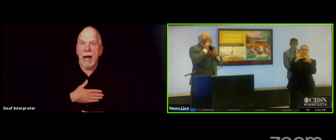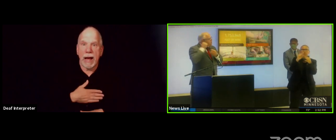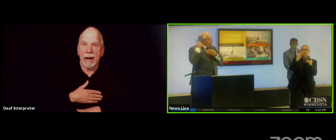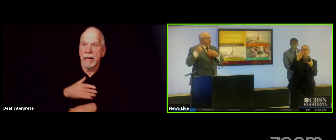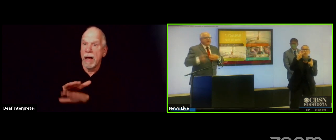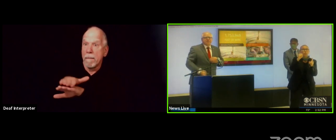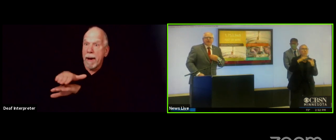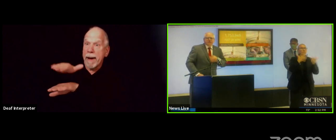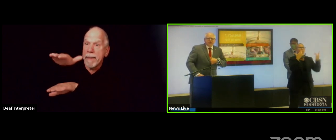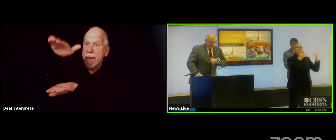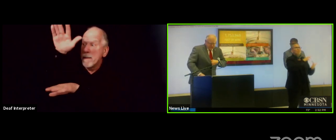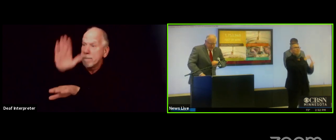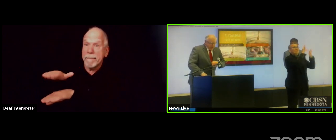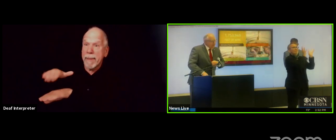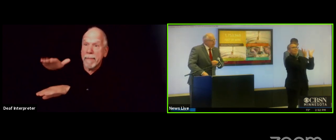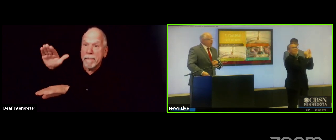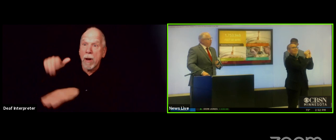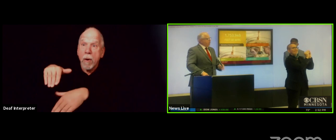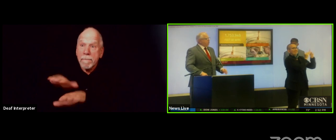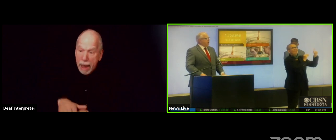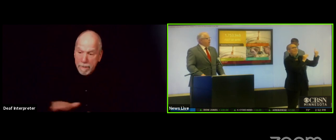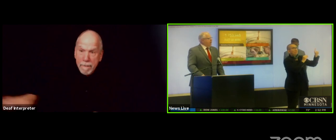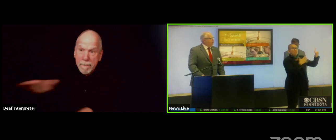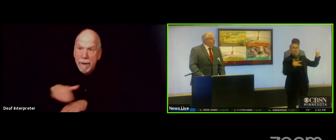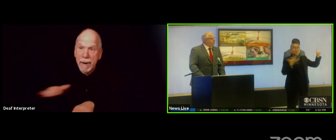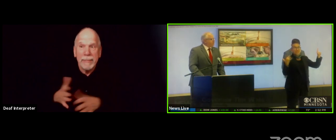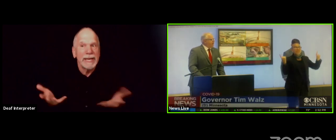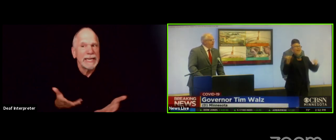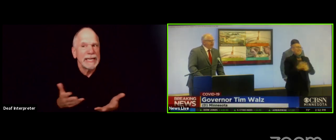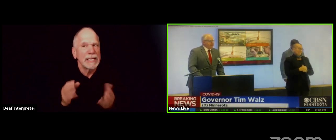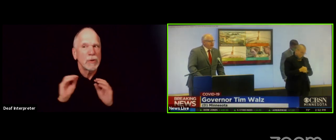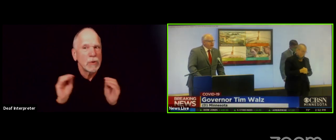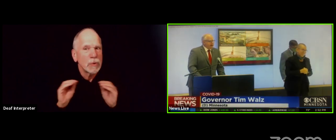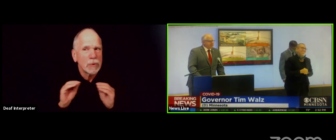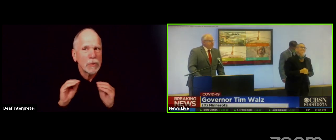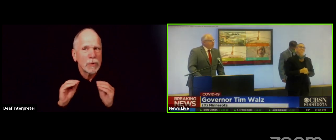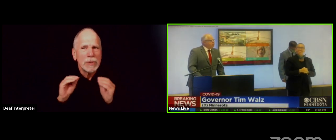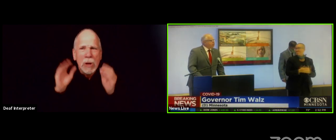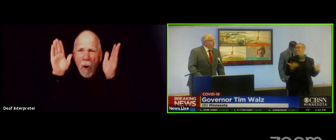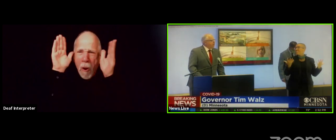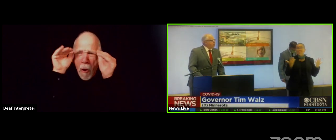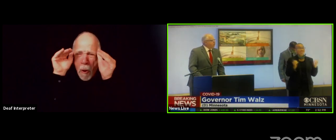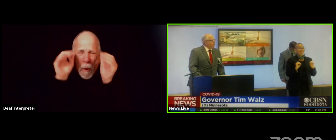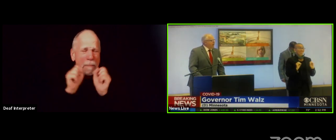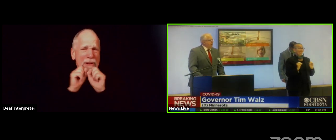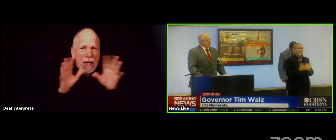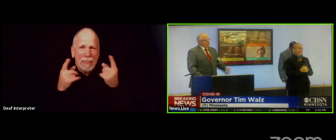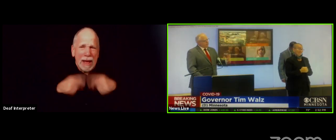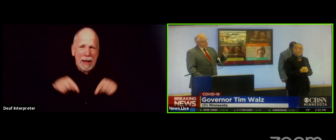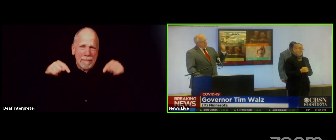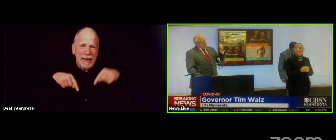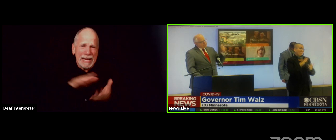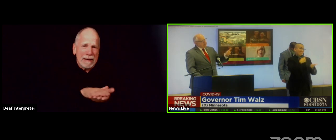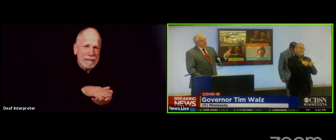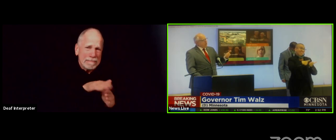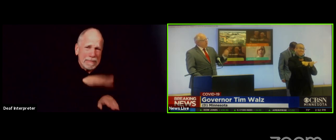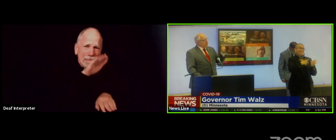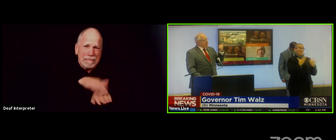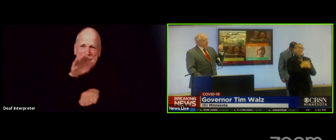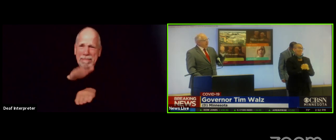The question on the special session, no, not yet. We are working on it. I will say this. I spoke personally to